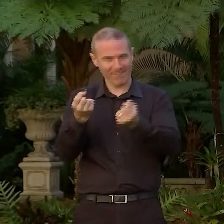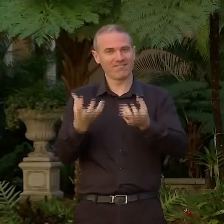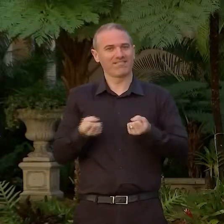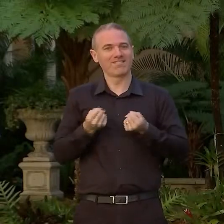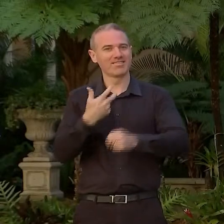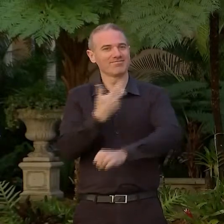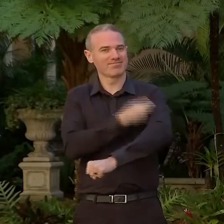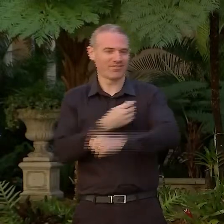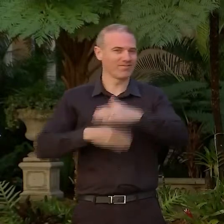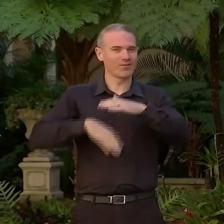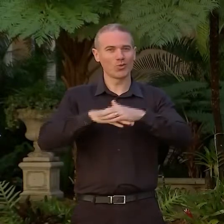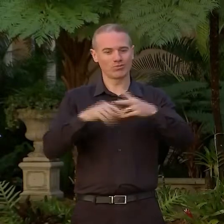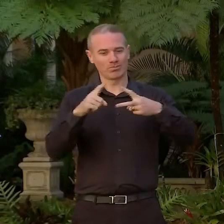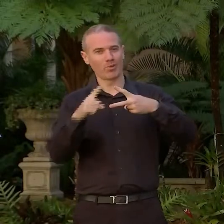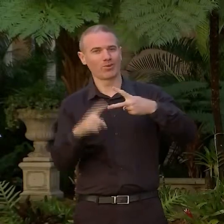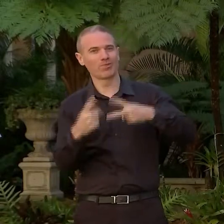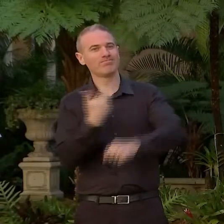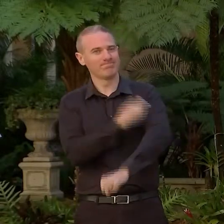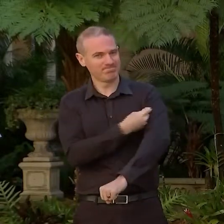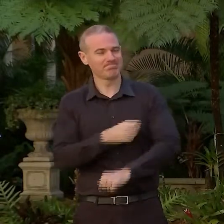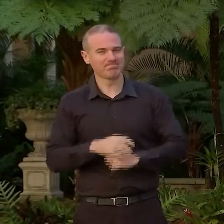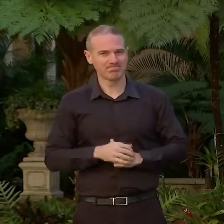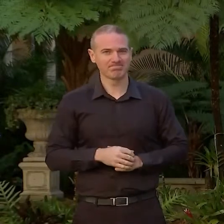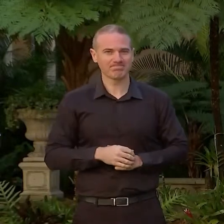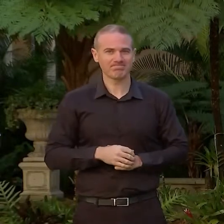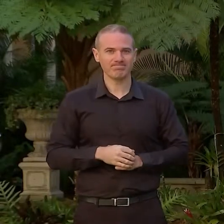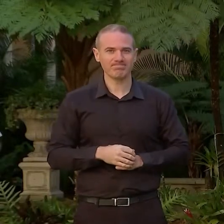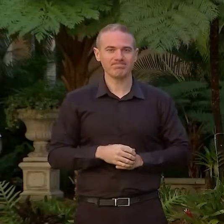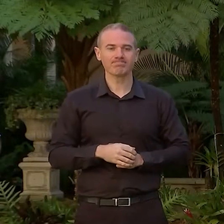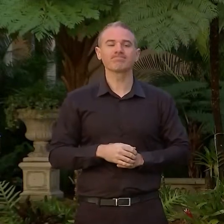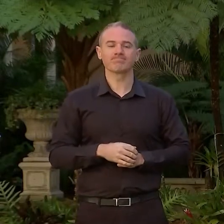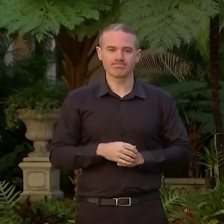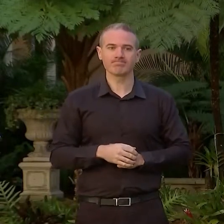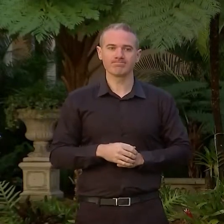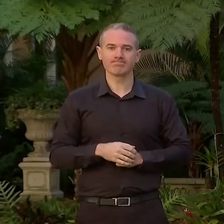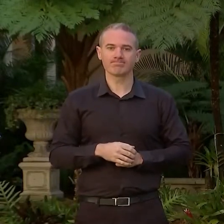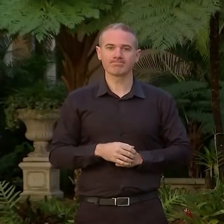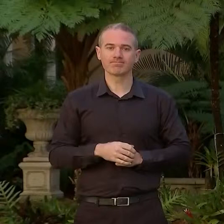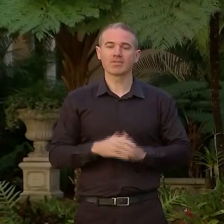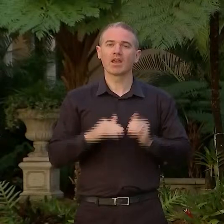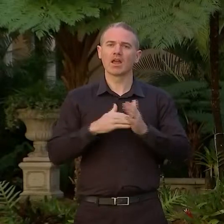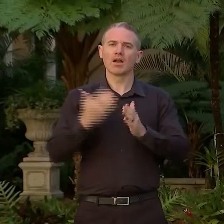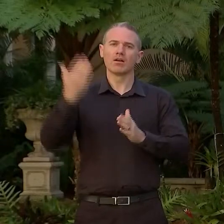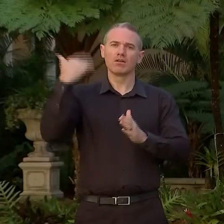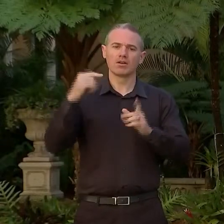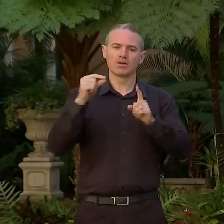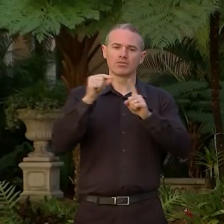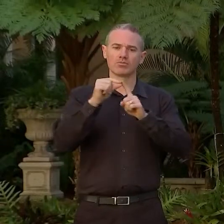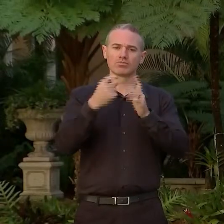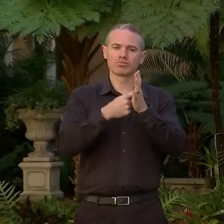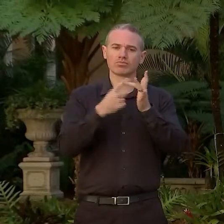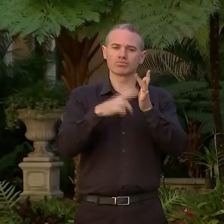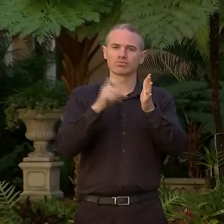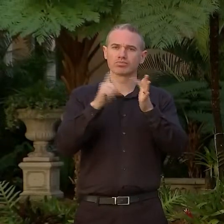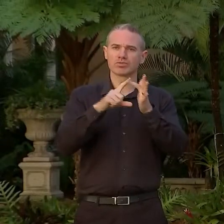fantastic news. In relation to the report on the Prince Charles